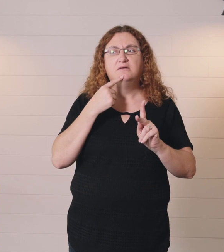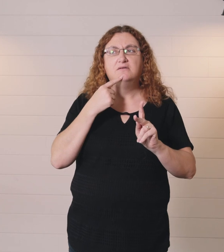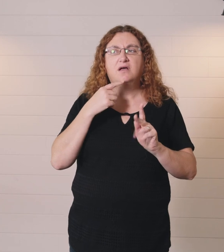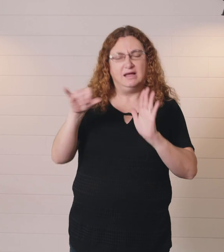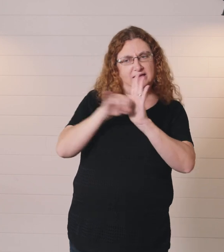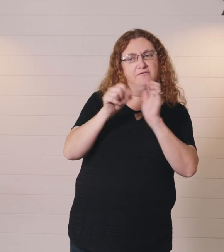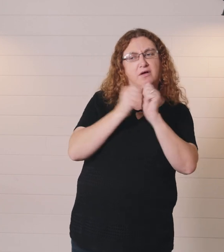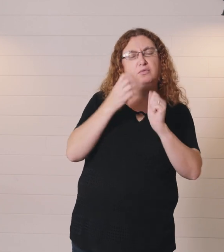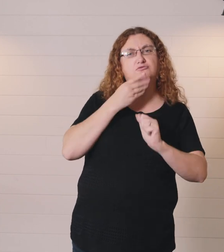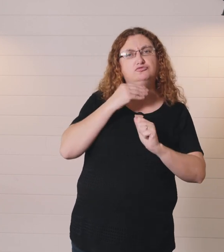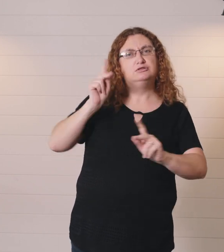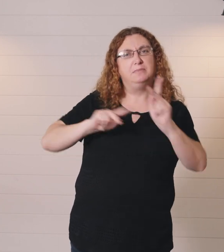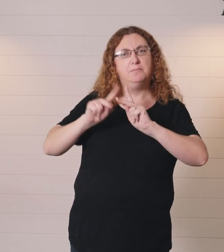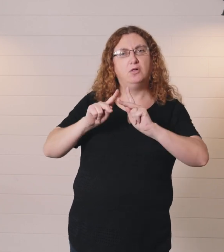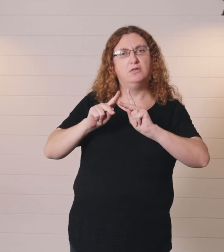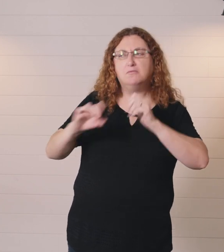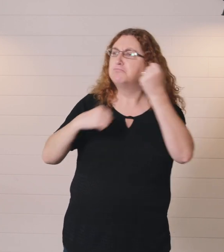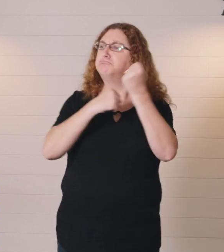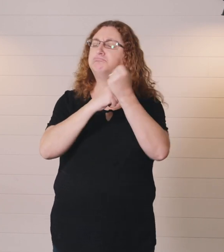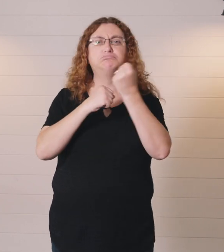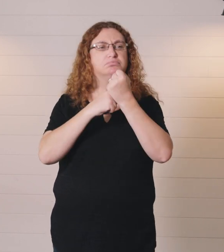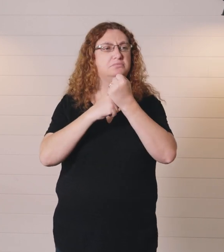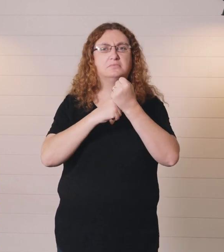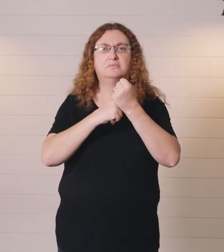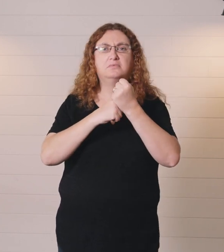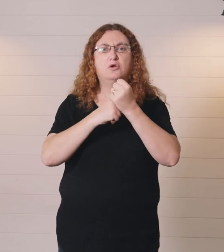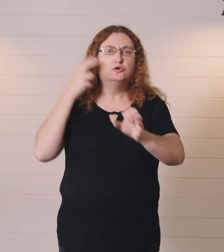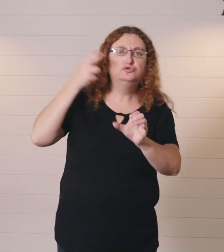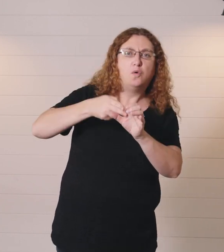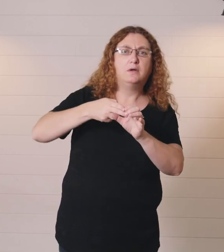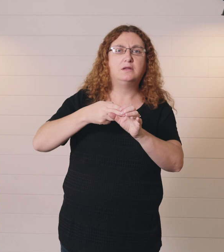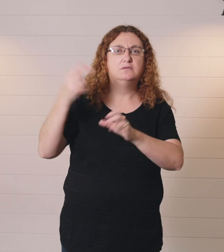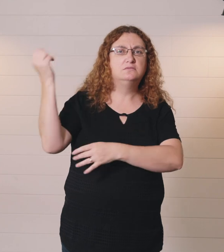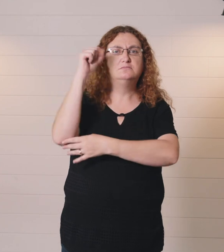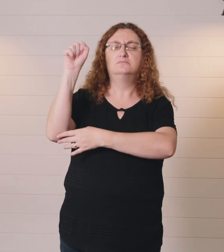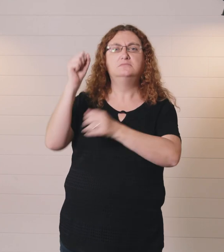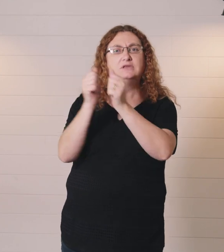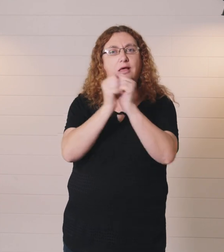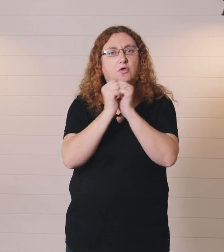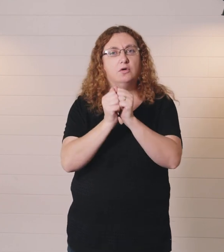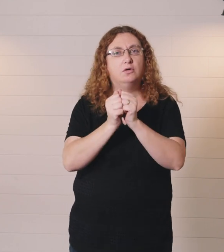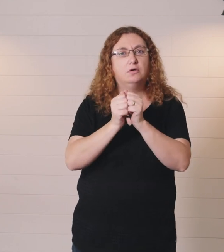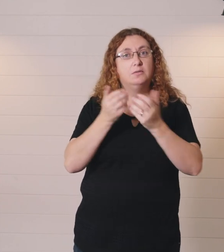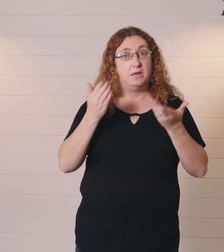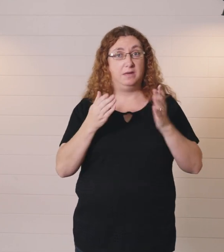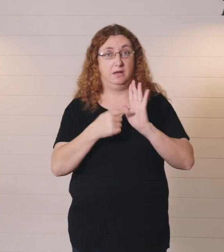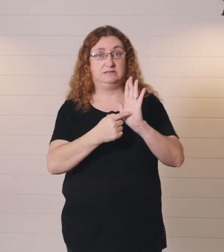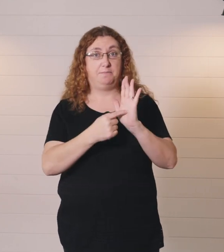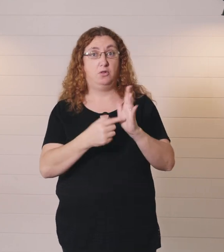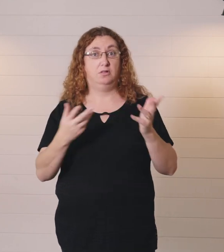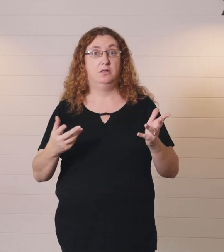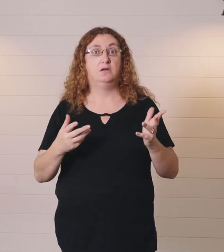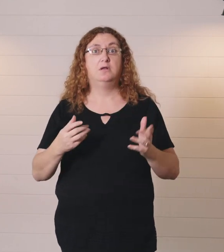people's side in this argument. They stood up for them and for their cause. They joined them in solidarity. We might point